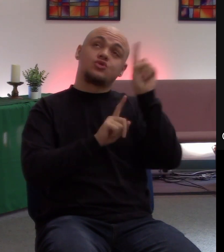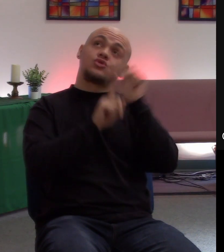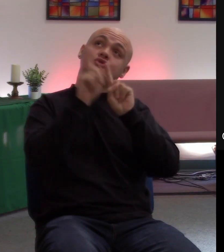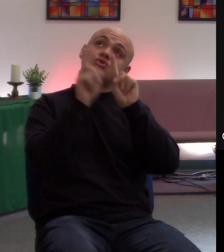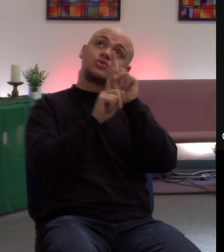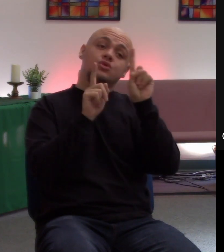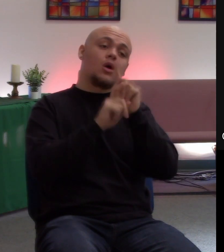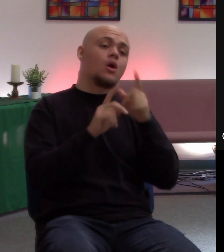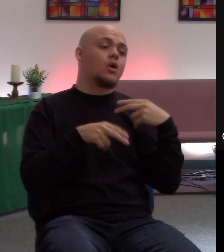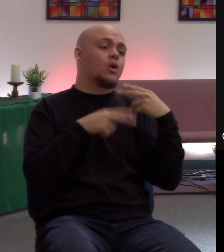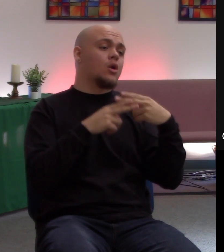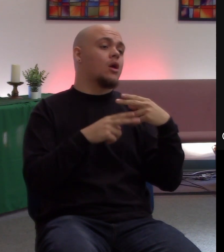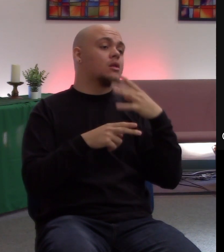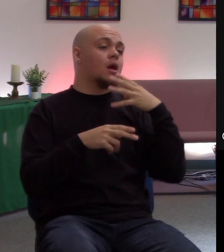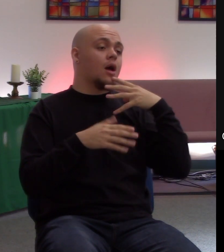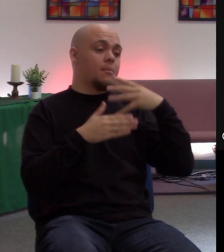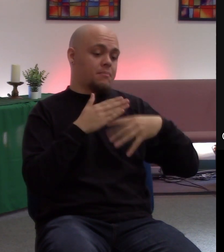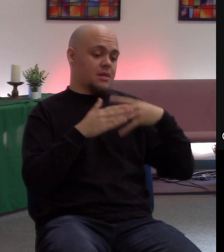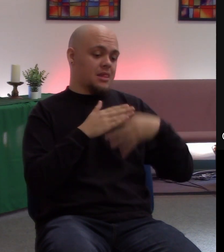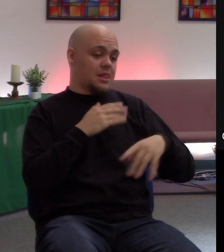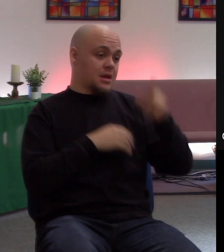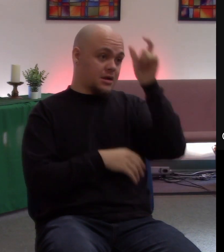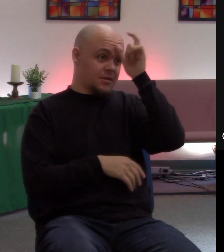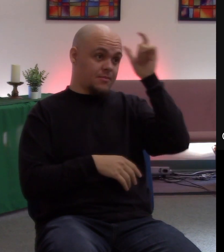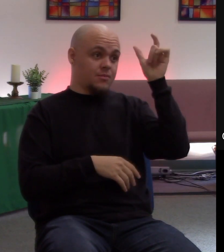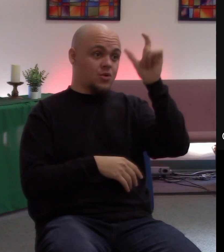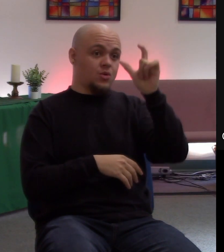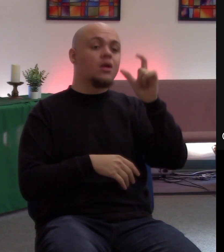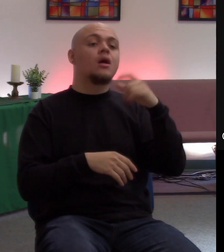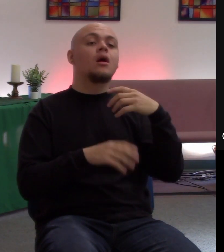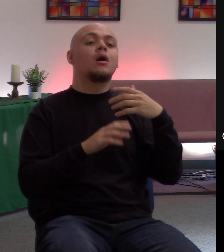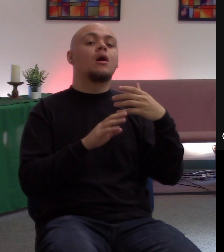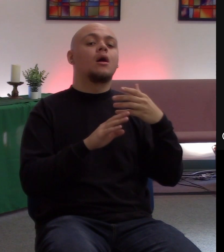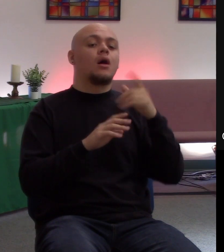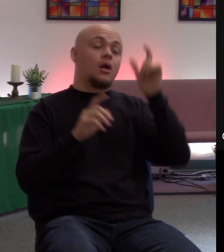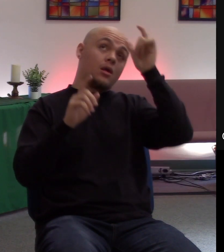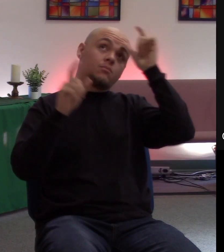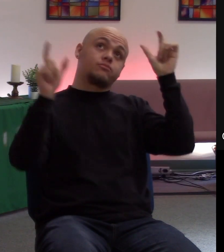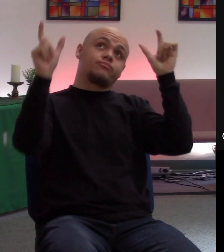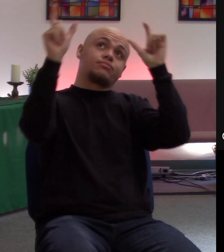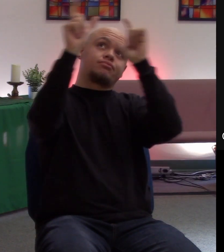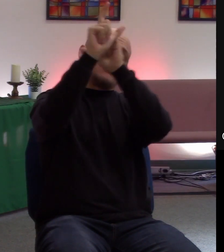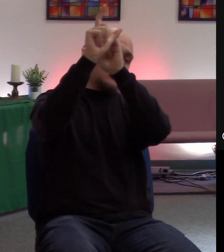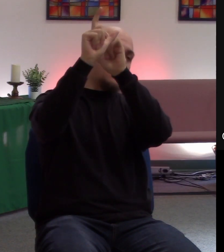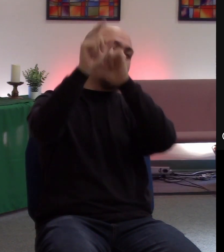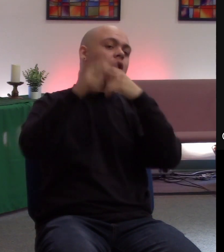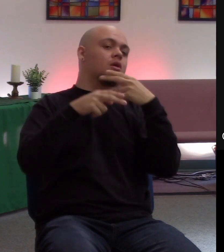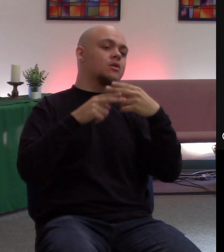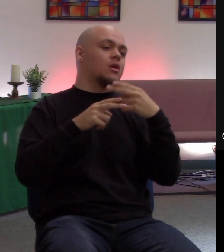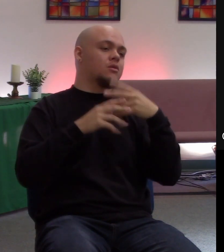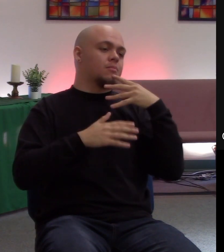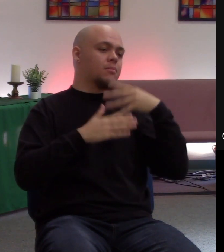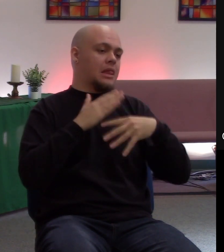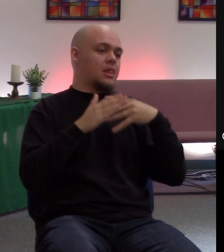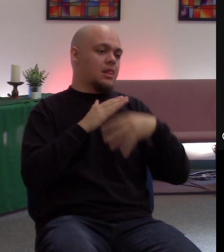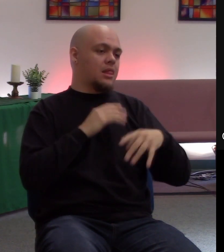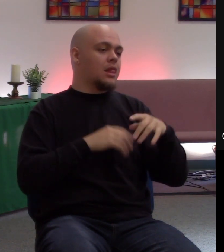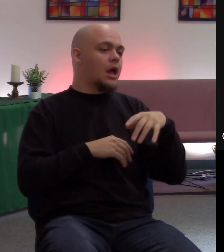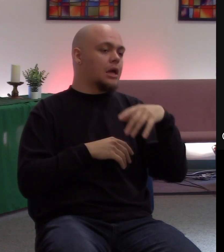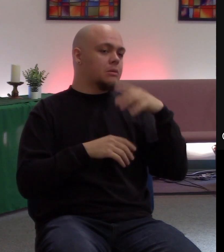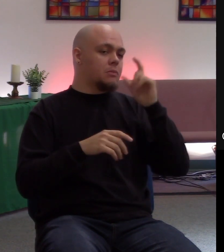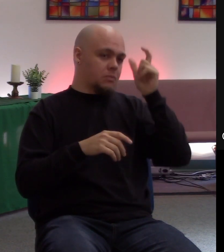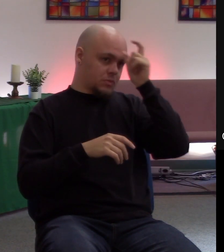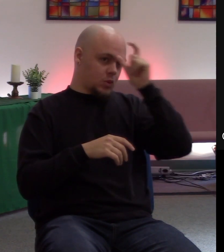with, there's this astronomical phenomenon that happens called a blood moon. Nobody called lunar eclipses blood moons until Hagee